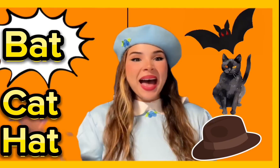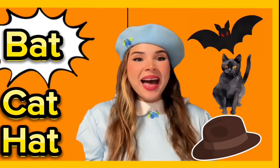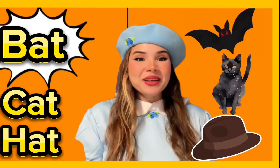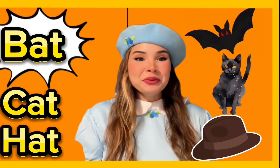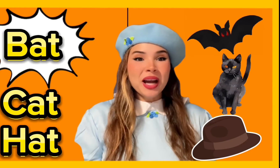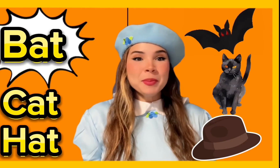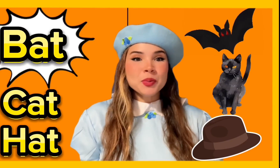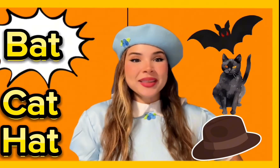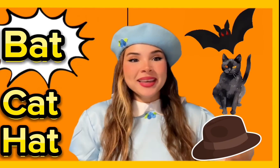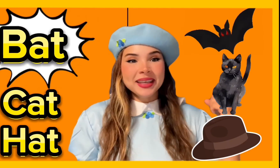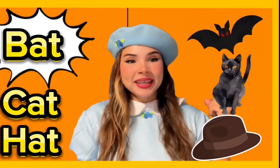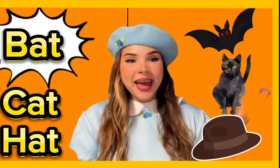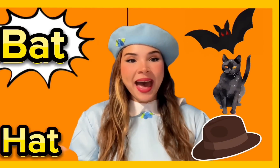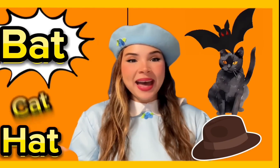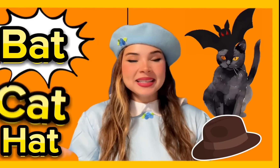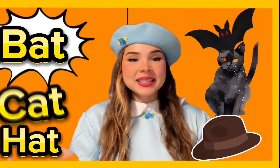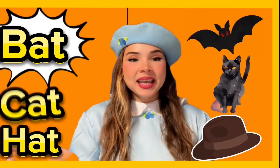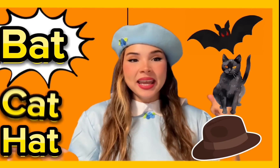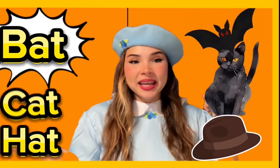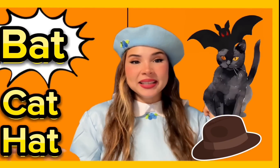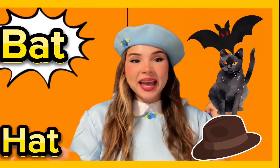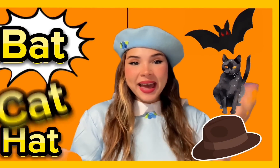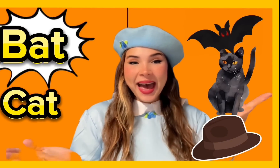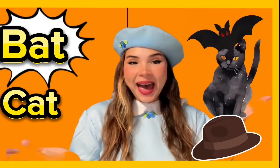Bat rhymes with cat and hat.